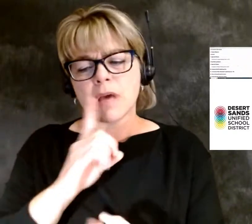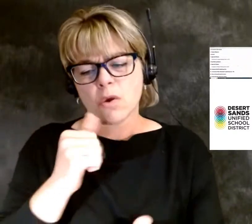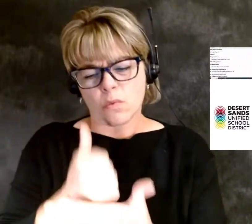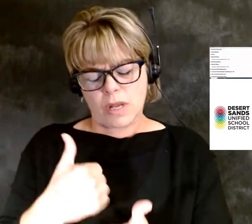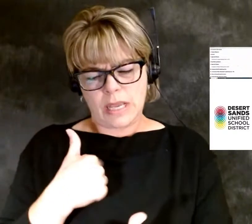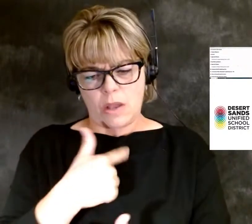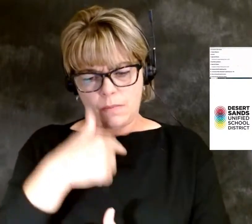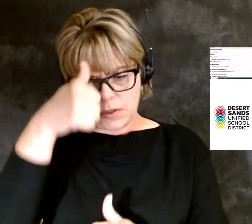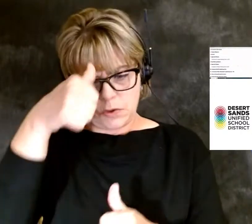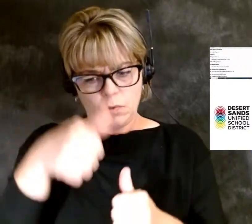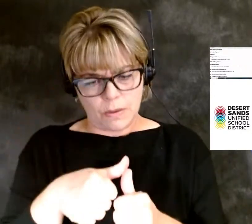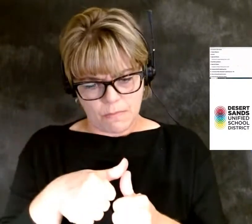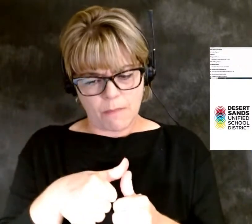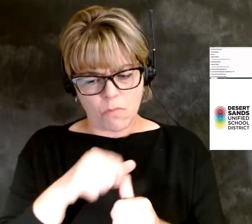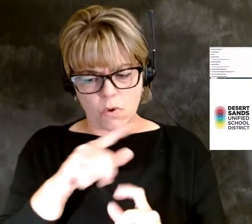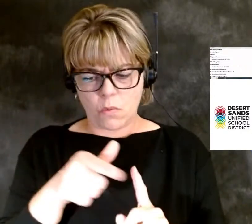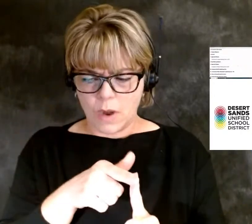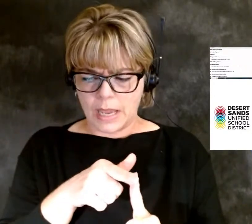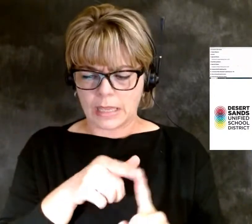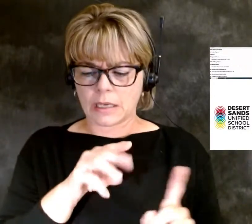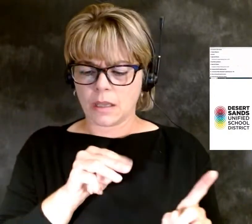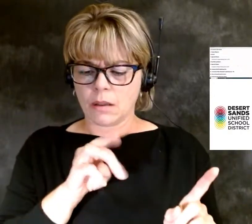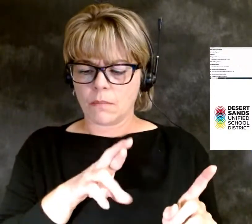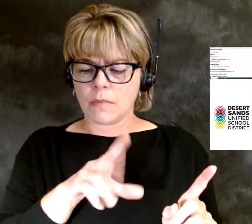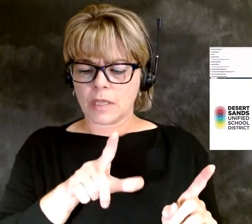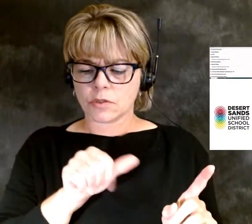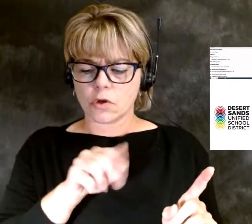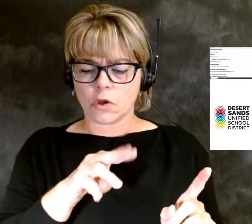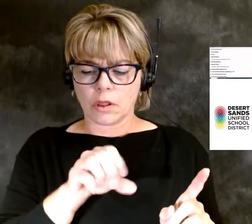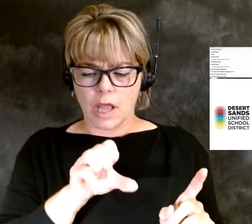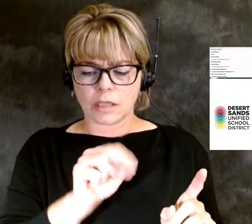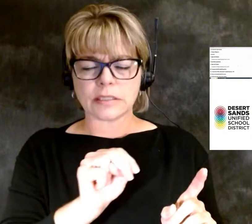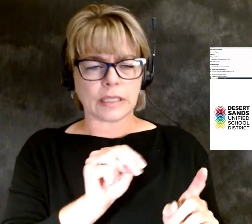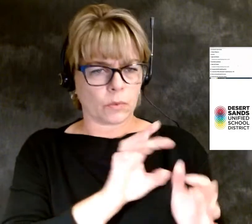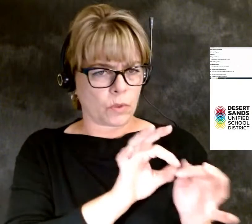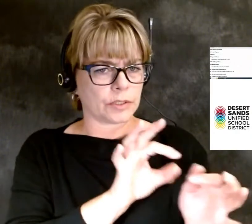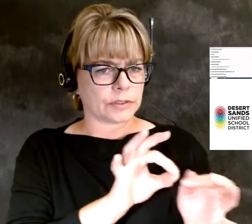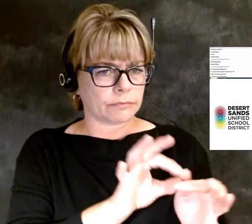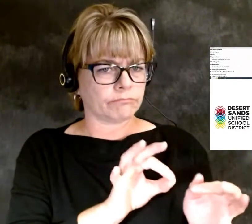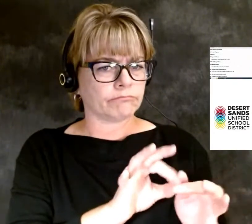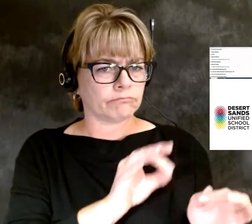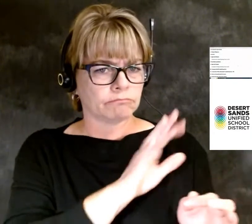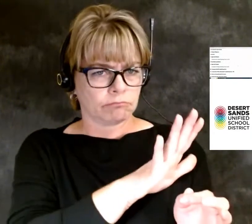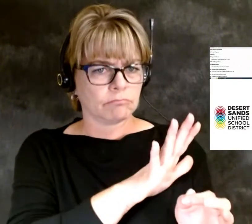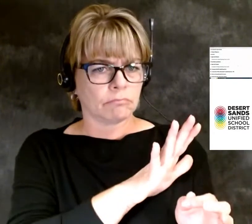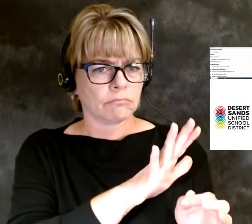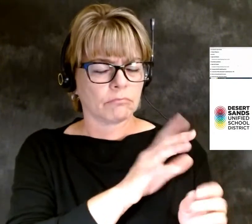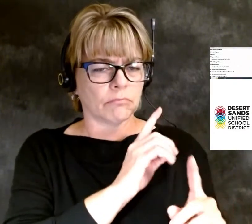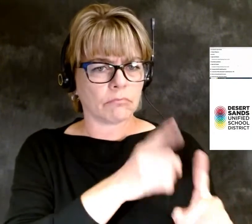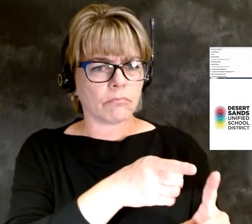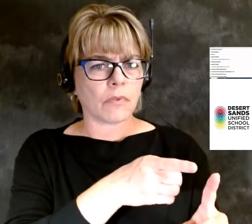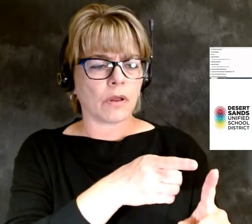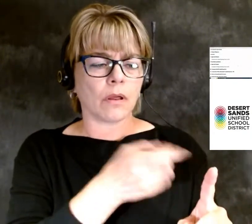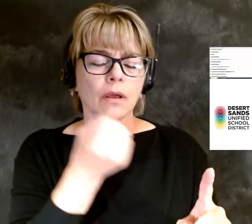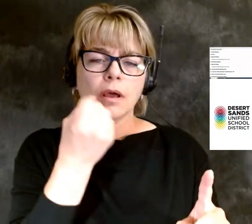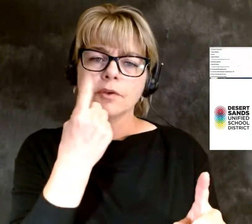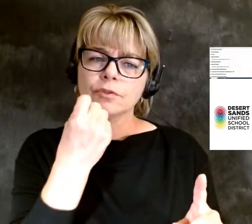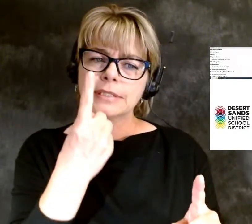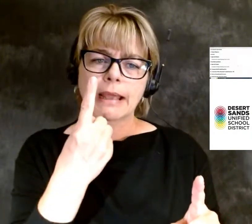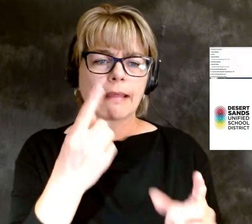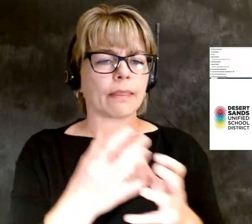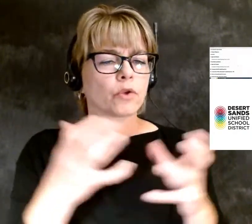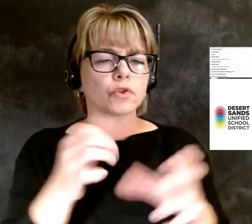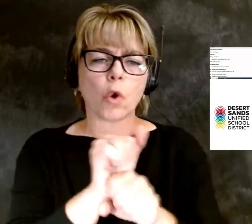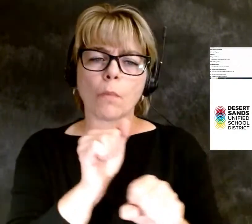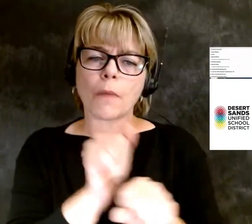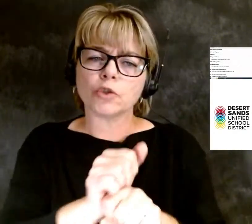when Mr. Lawson was sharing. Just thank you to everyone who puts these things together, because there's so many things that go on behind the scenes to make